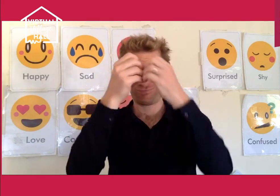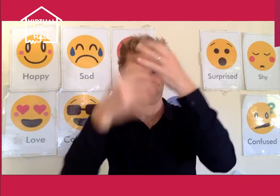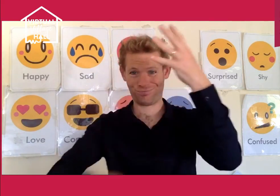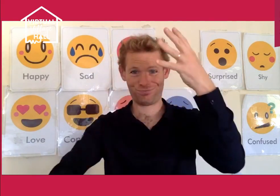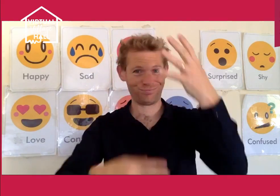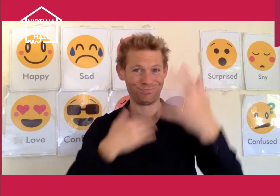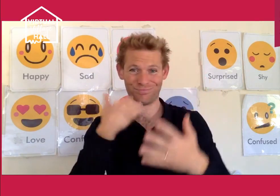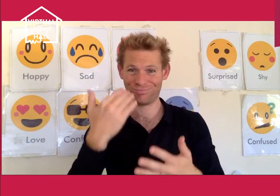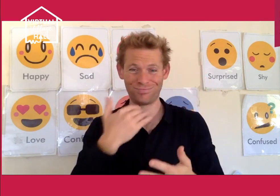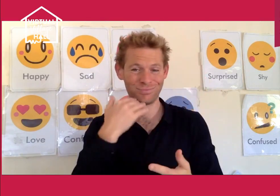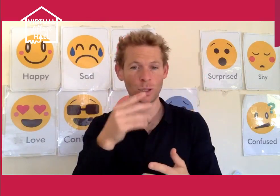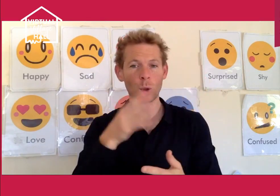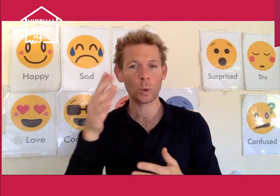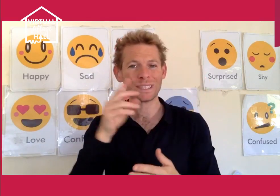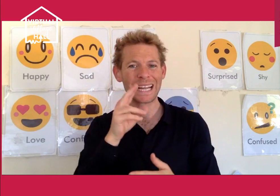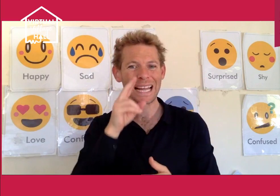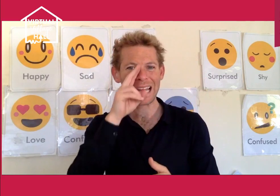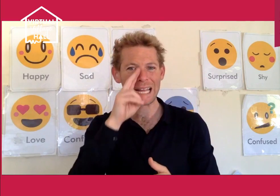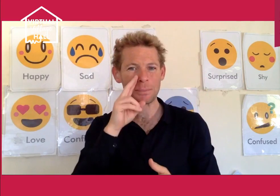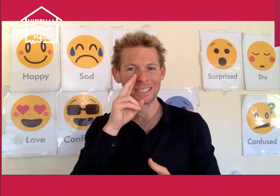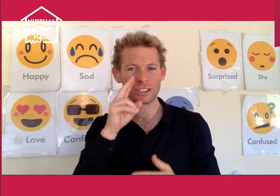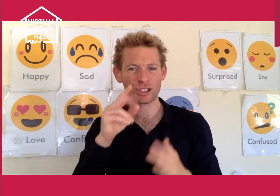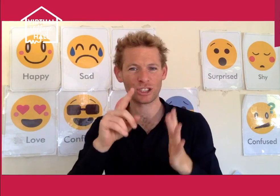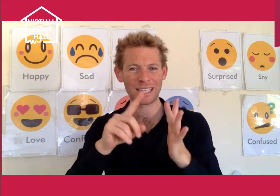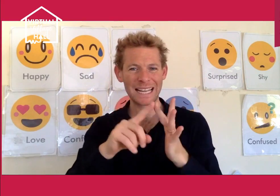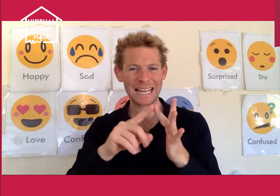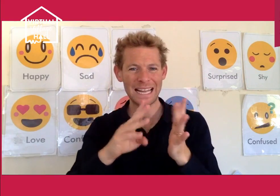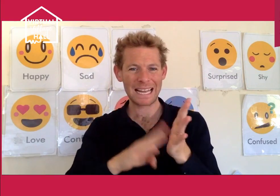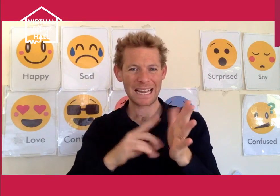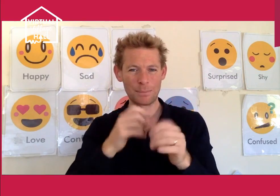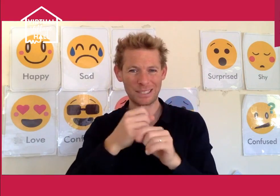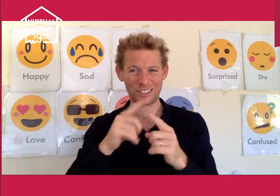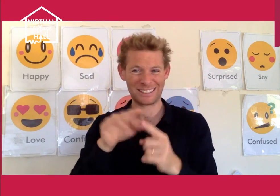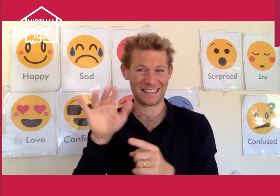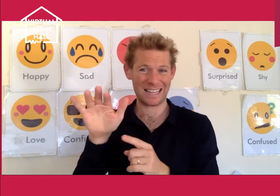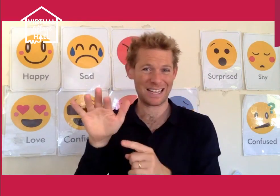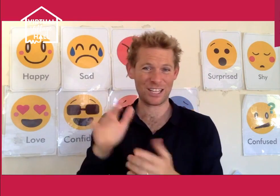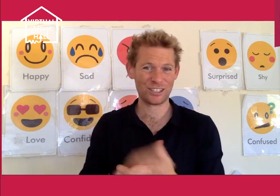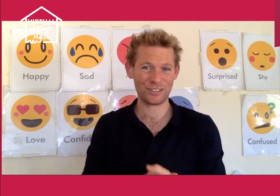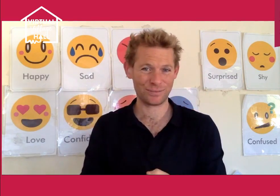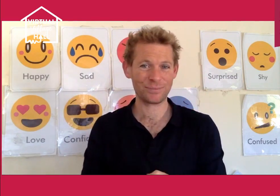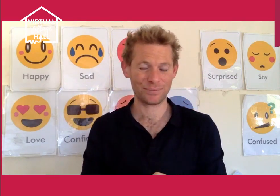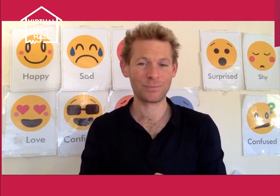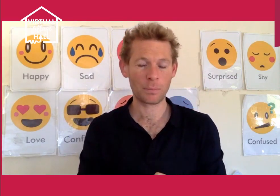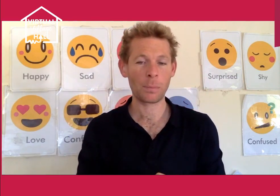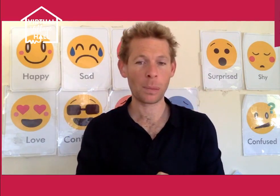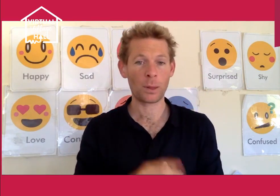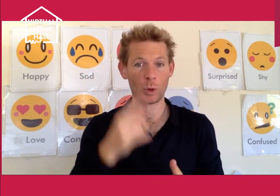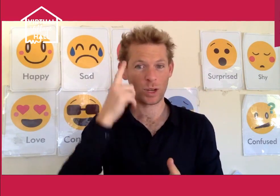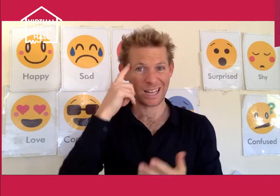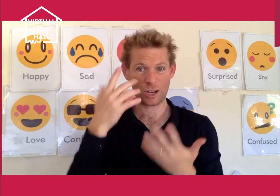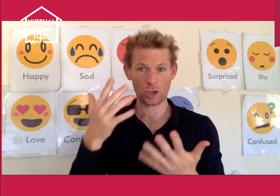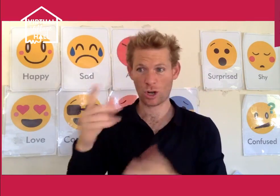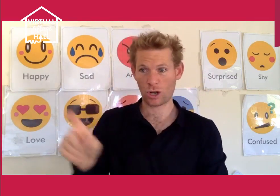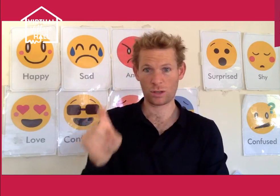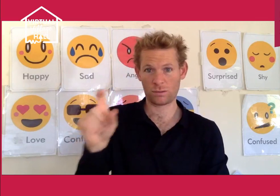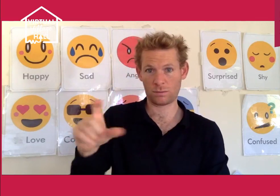there's plenty of resources, absolutely plenty. So you can see if you do an image search particularly, you'll find pictures of the